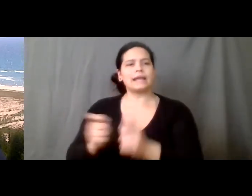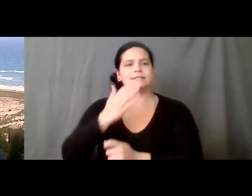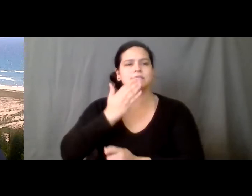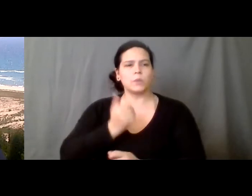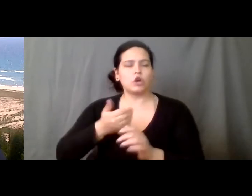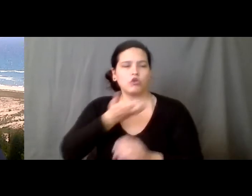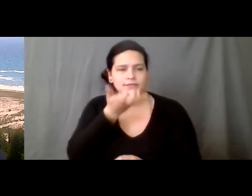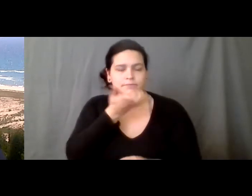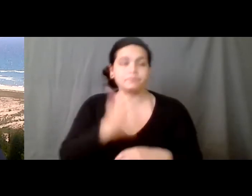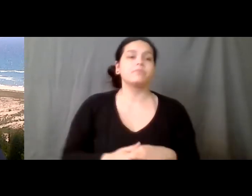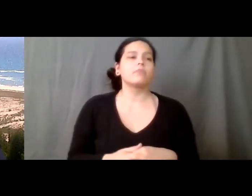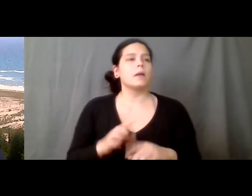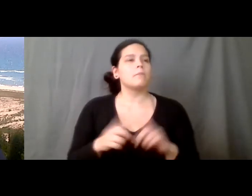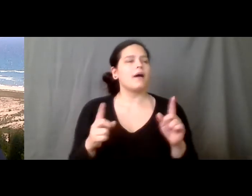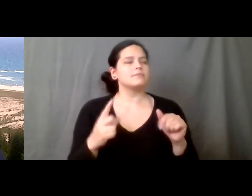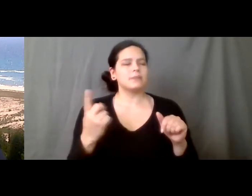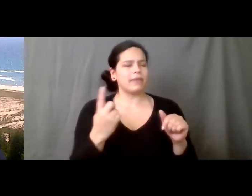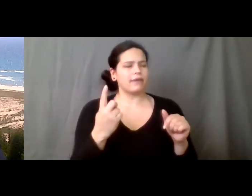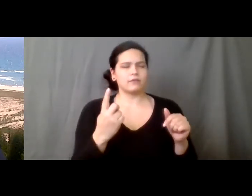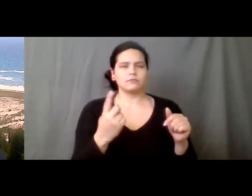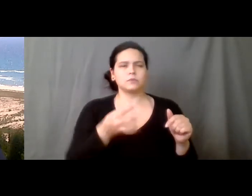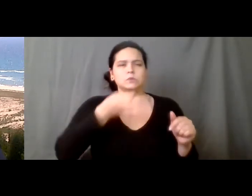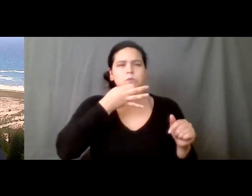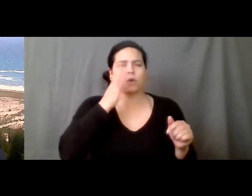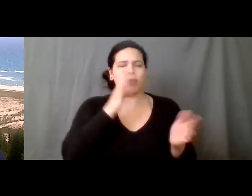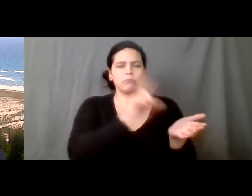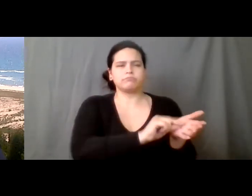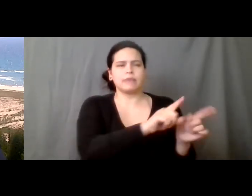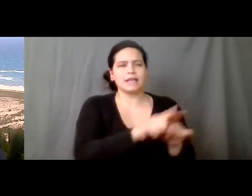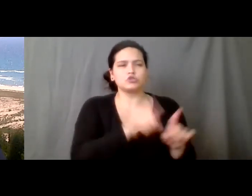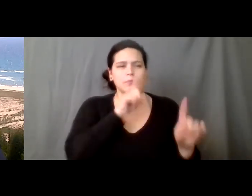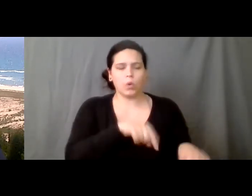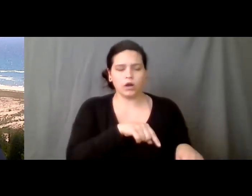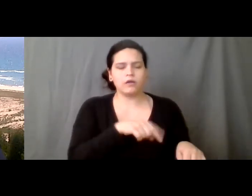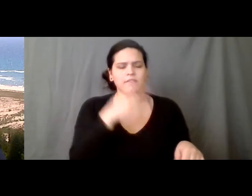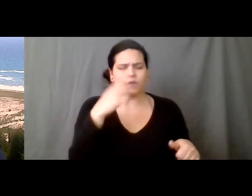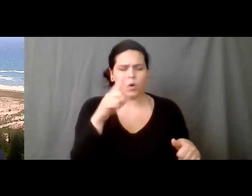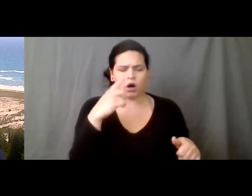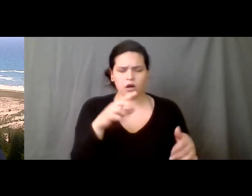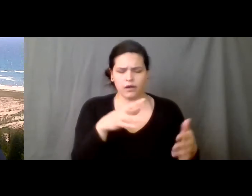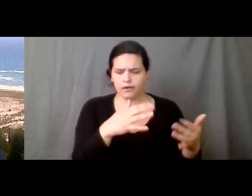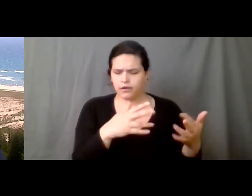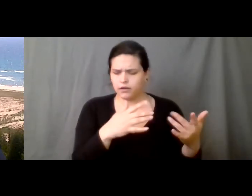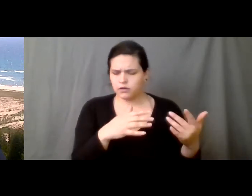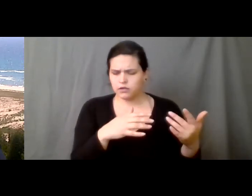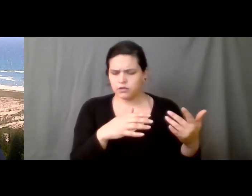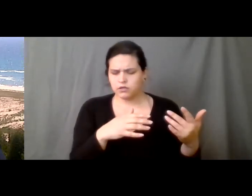for something that's coming out as a report. But for the Triennial Assessment of